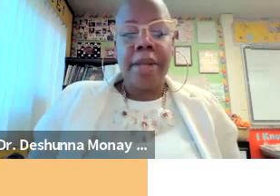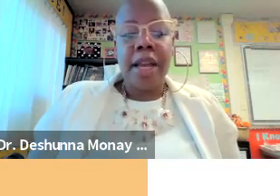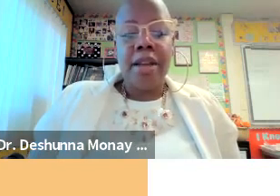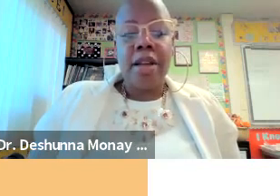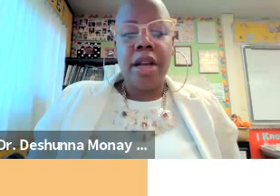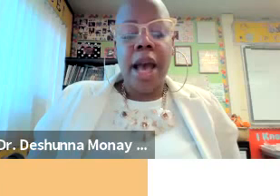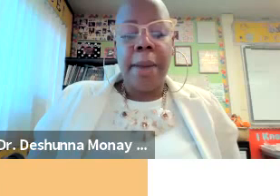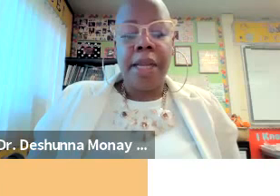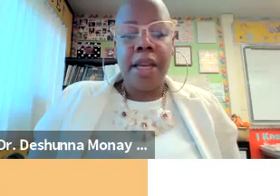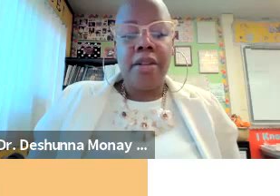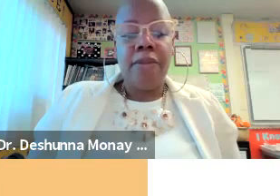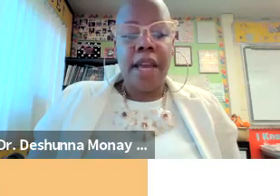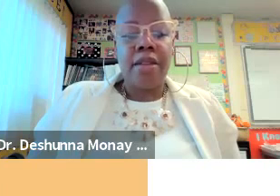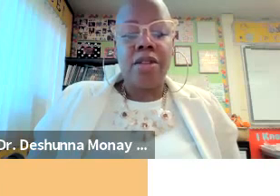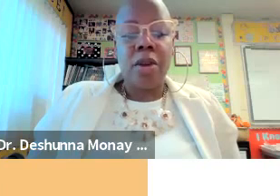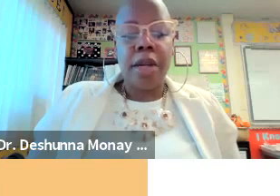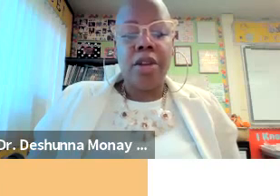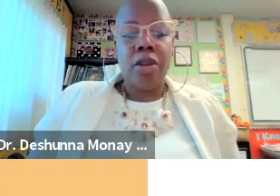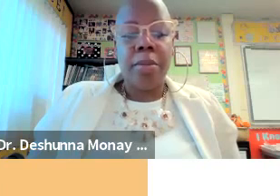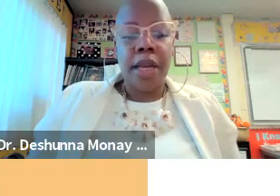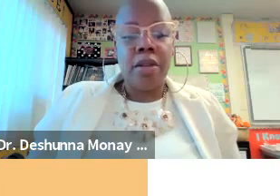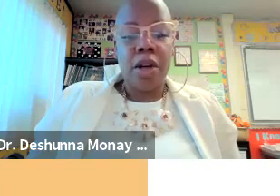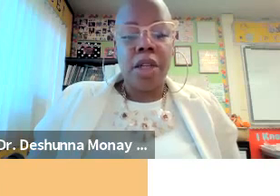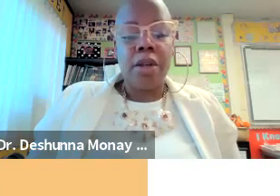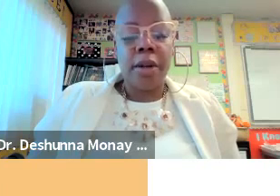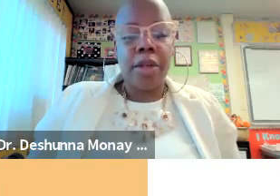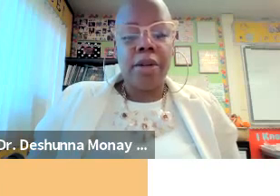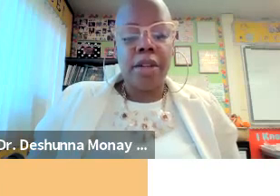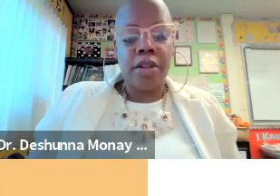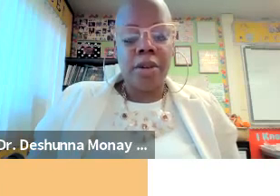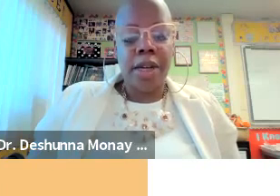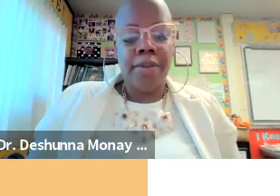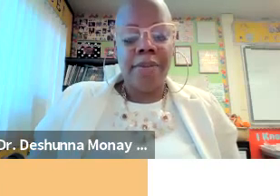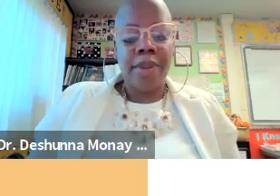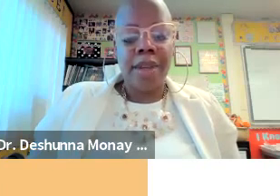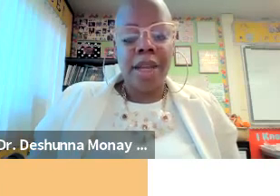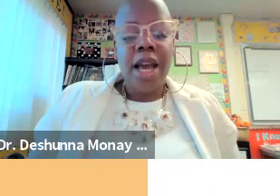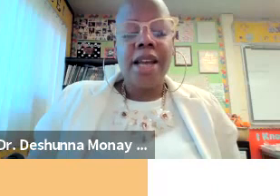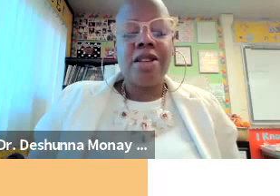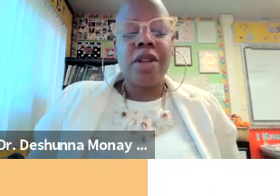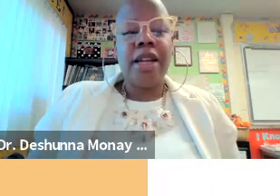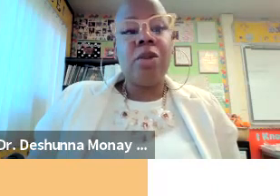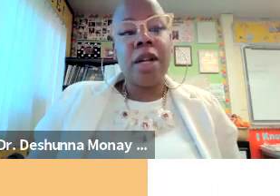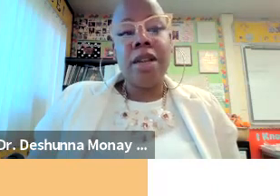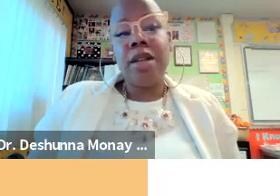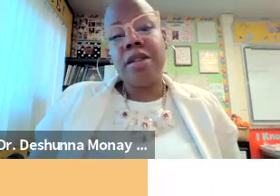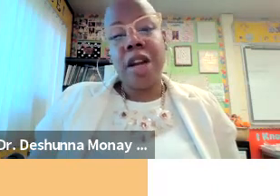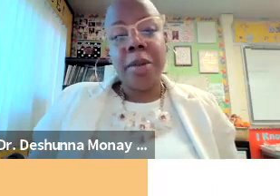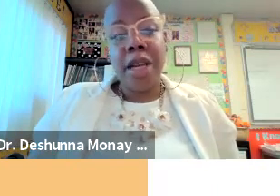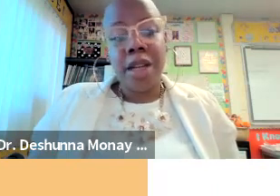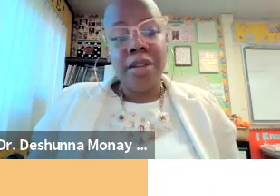that applicants face discrimination based on their criminal history. And so that is one